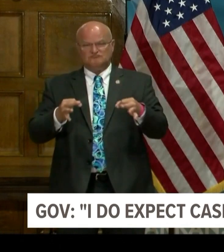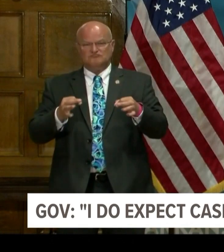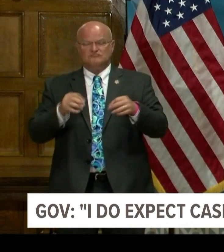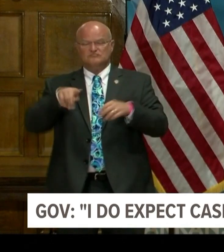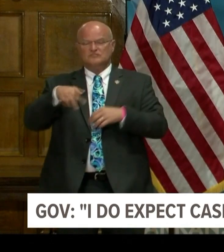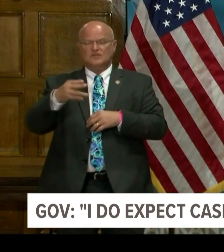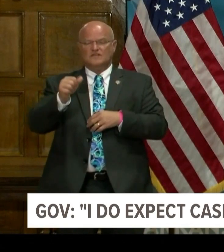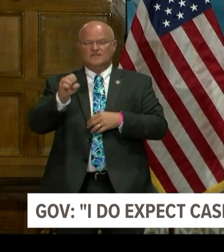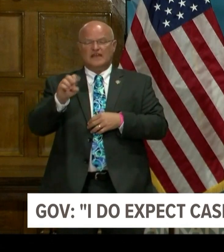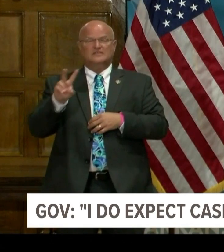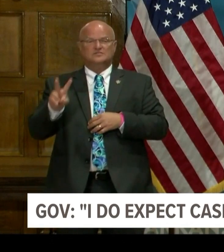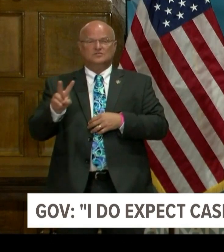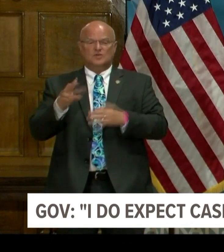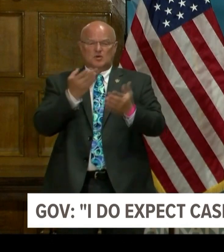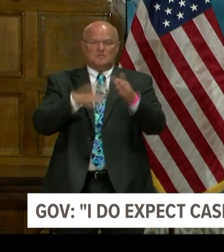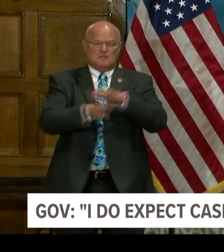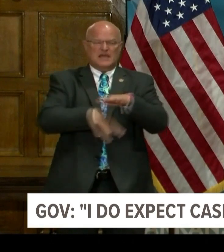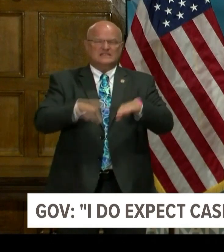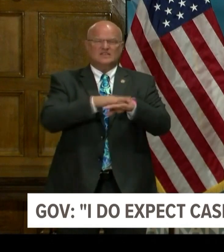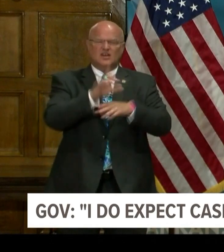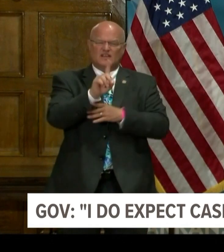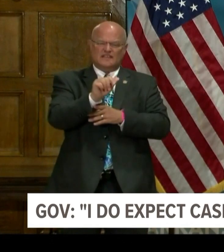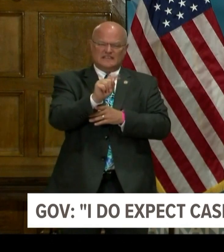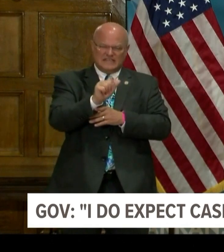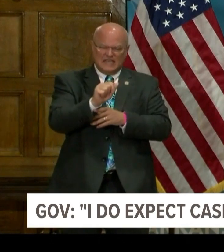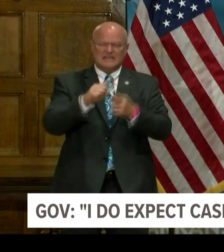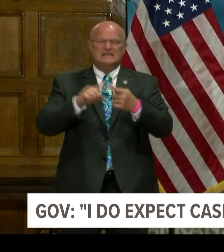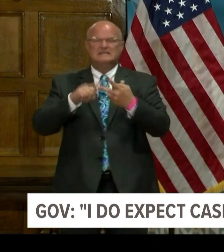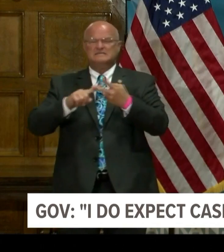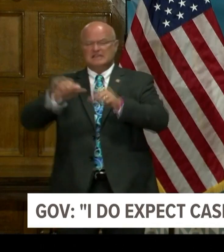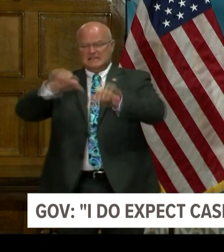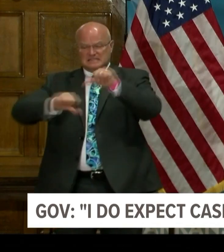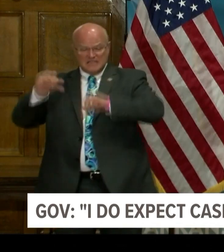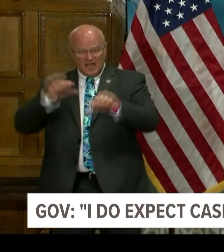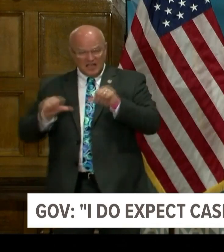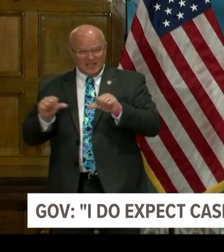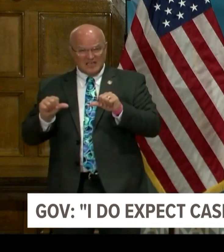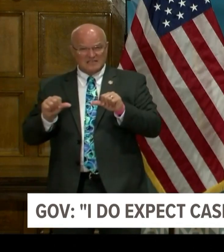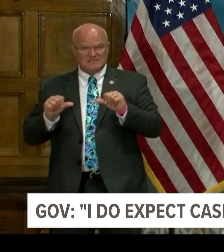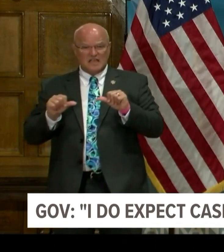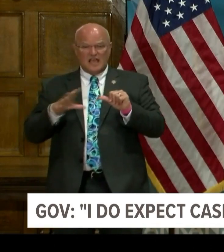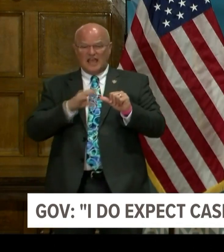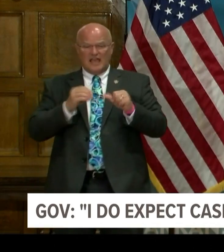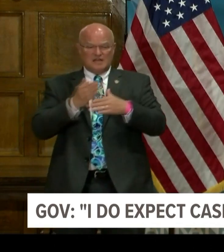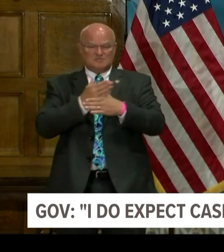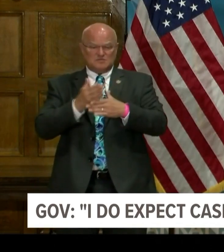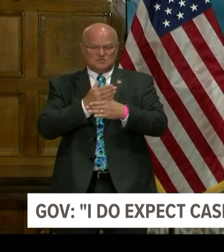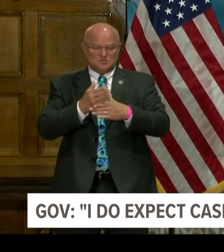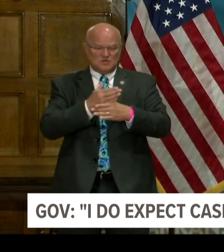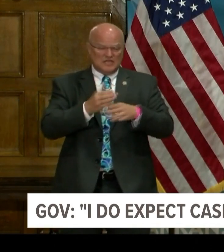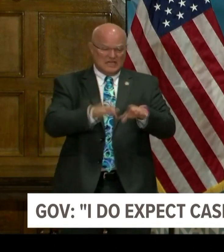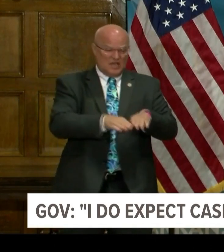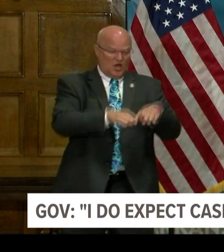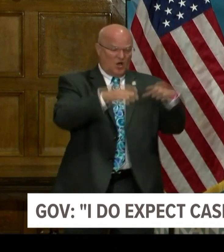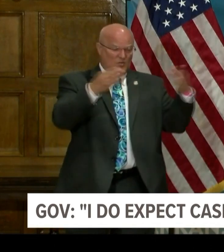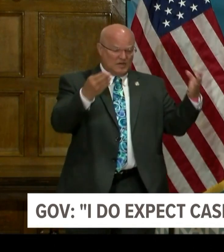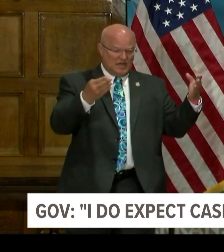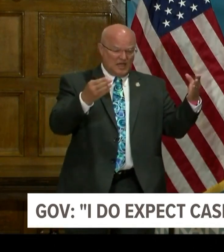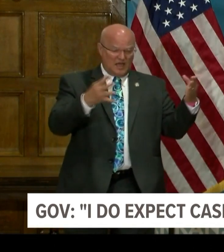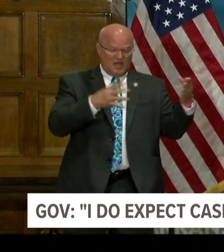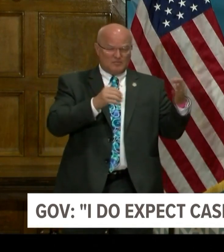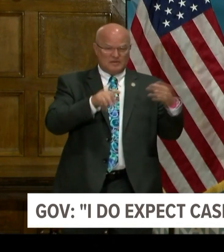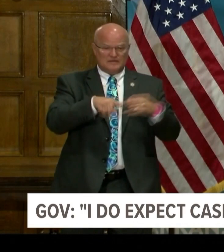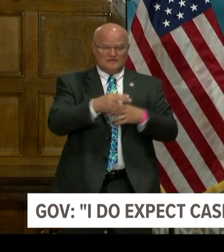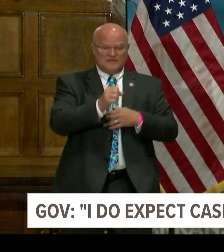that was based upon the data and the science, and also the fact that there was not any correlation between lifting